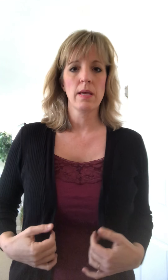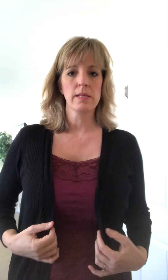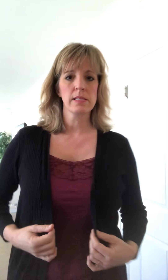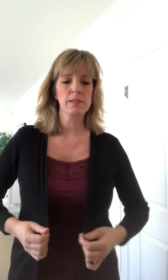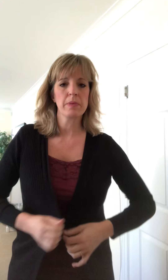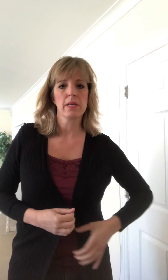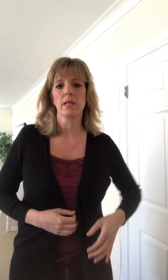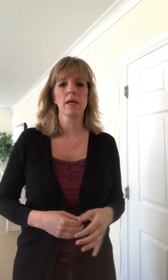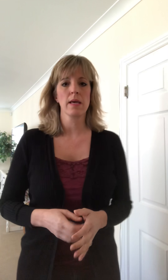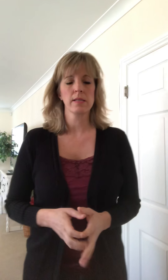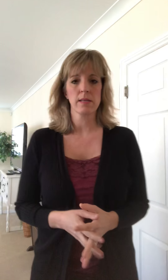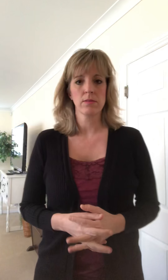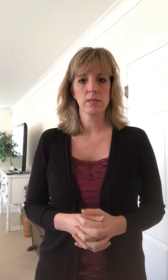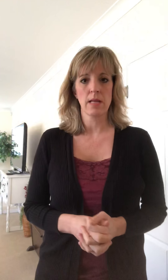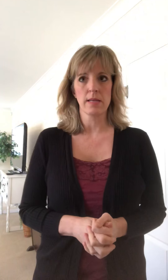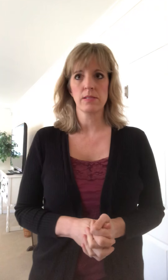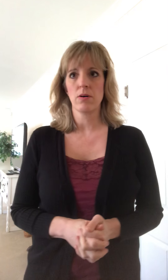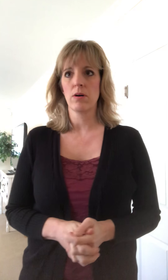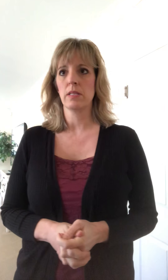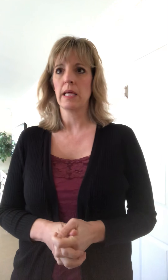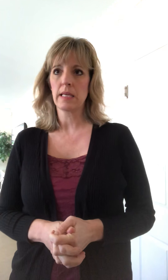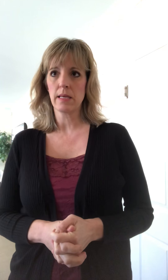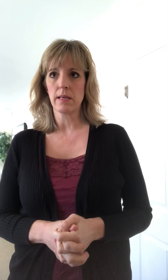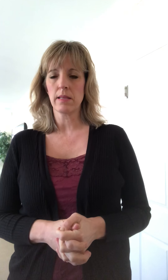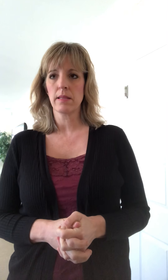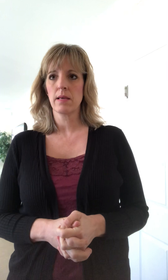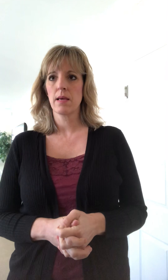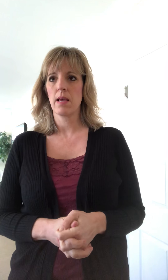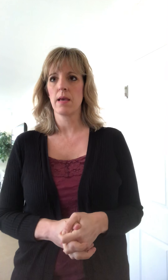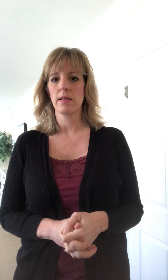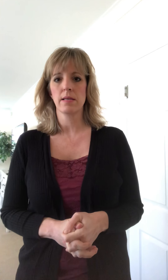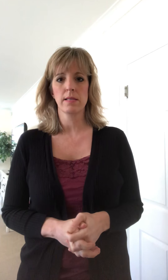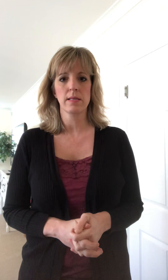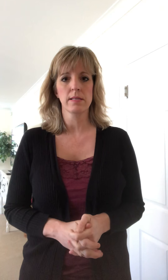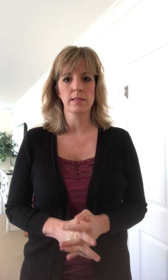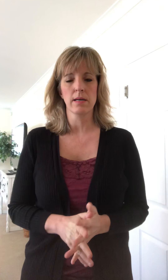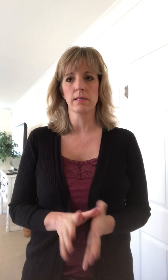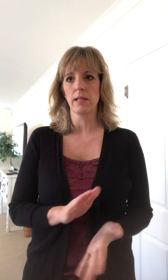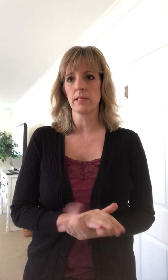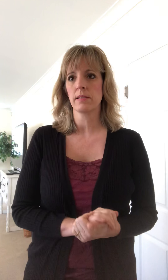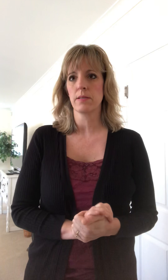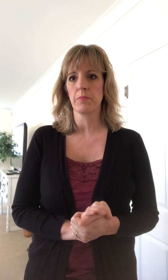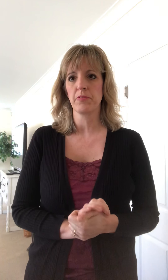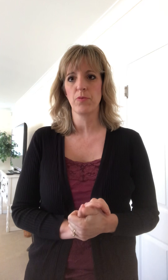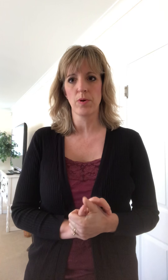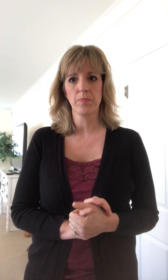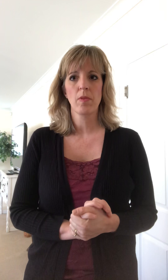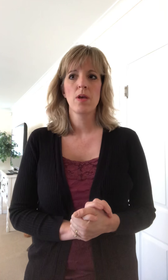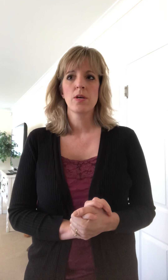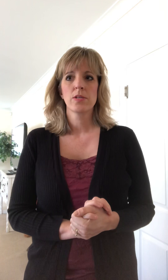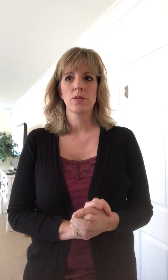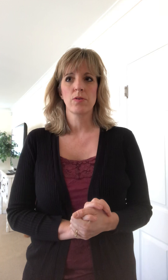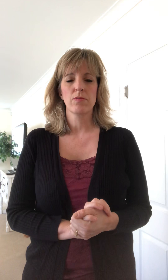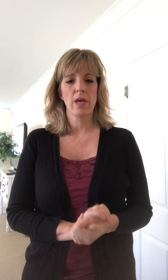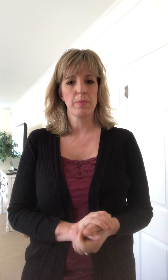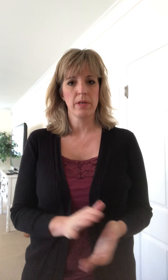Okay, this is the beginning ASL class on Lakenheath, and it is class number 4. So the vocabulary,